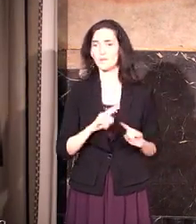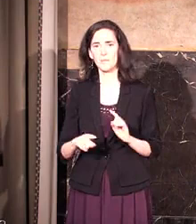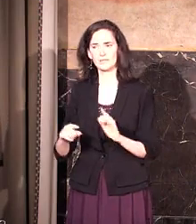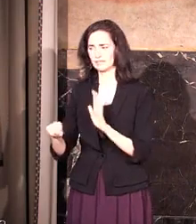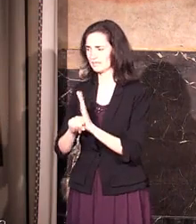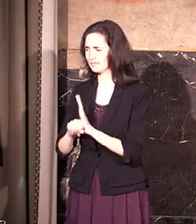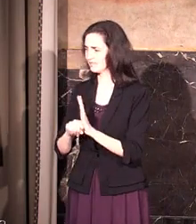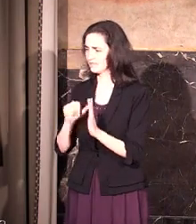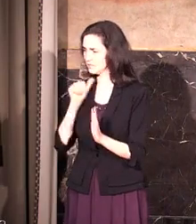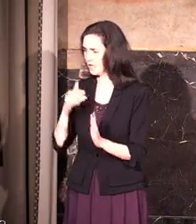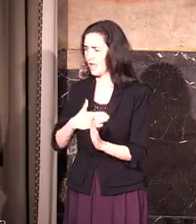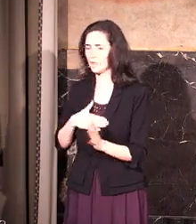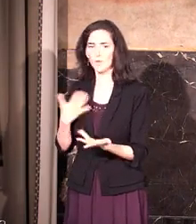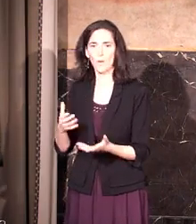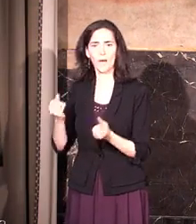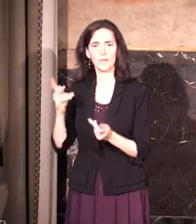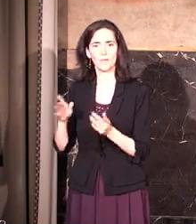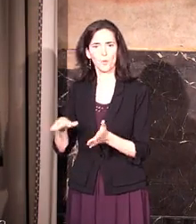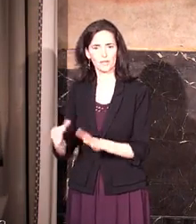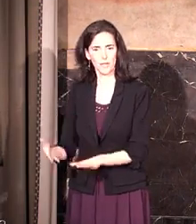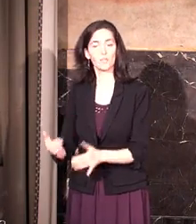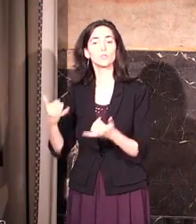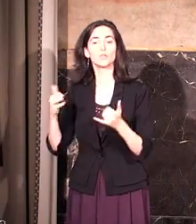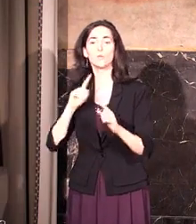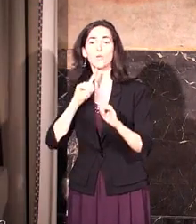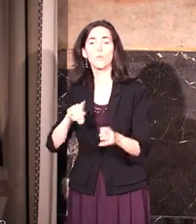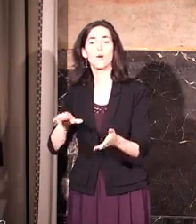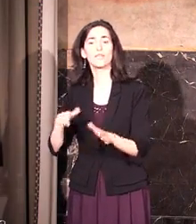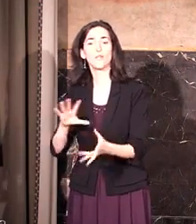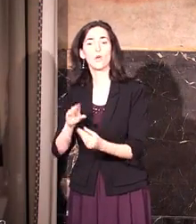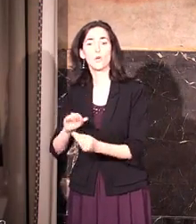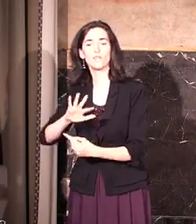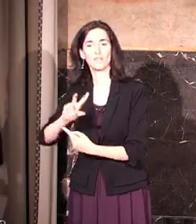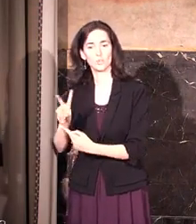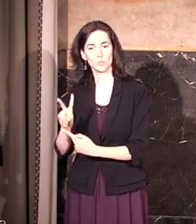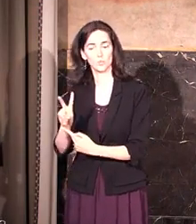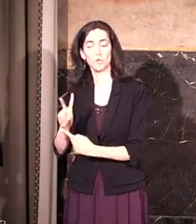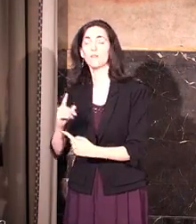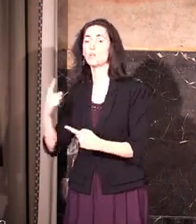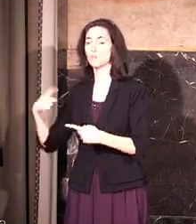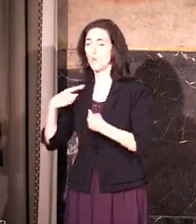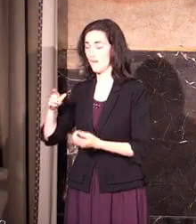deaths. Today we're reporting 52 deaths, and that brings the total to